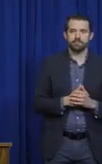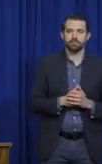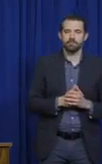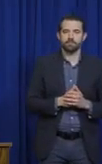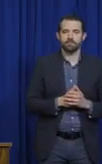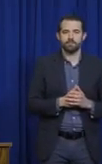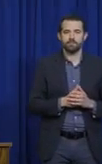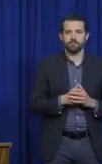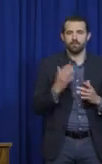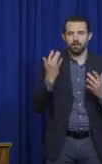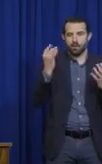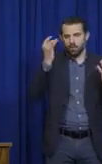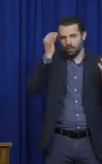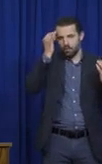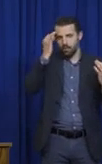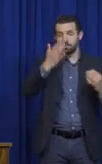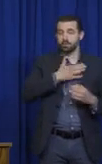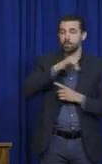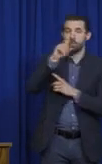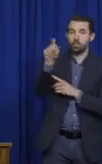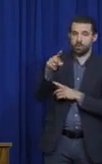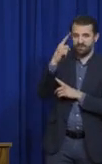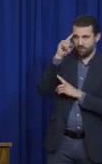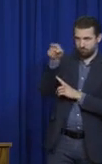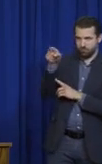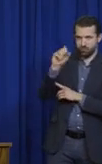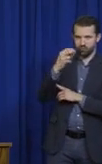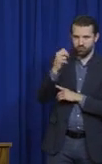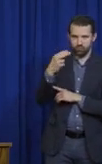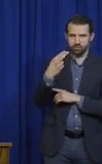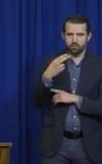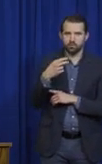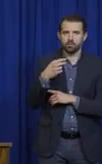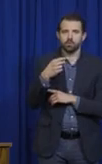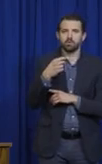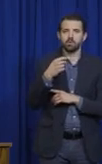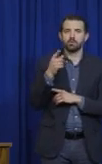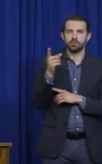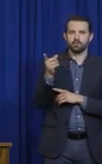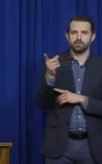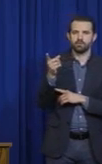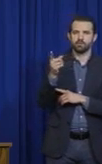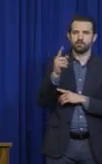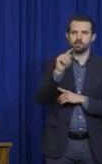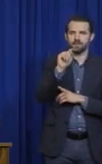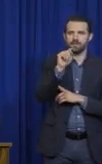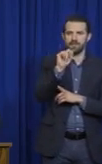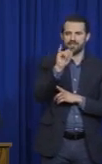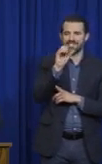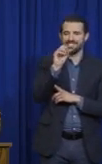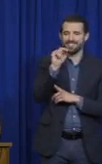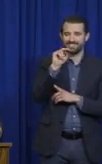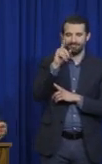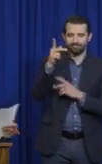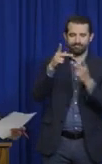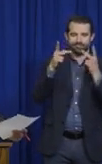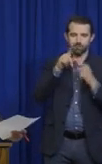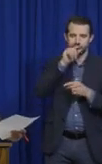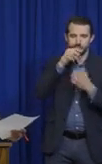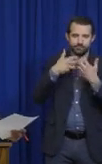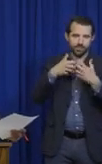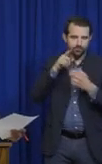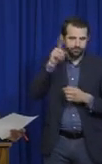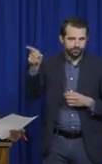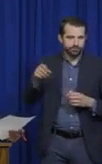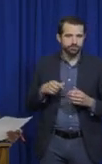My question is for you, Dr. Shah, and it's in regards to the Basin plant in Portland. I'm wondering if any plan to